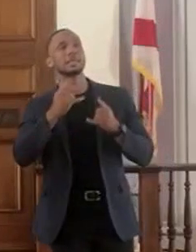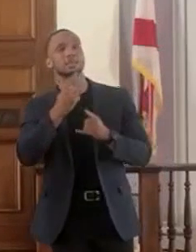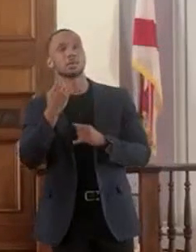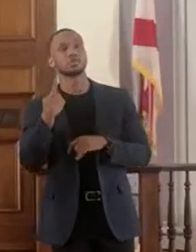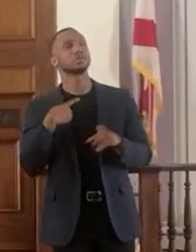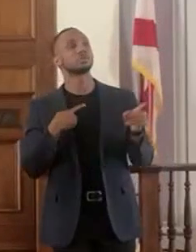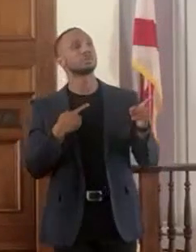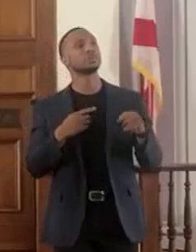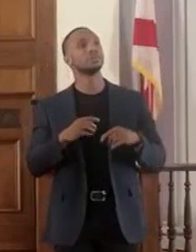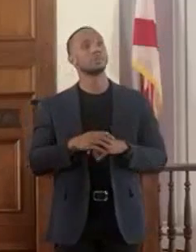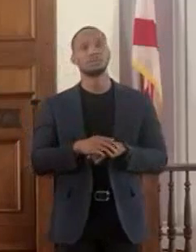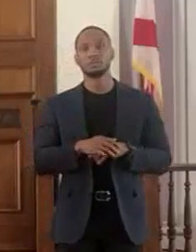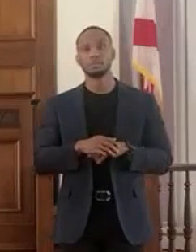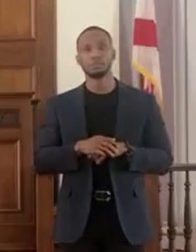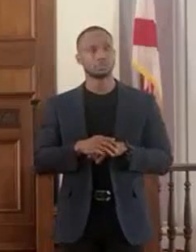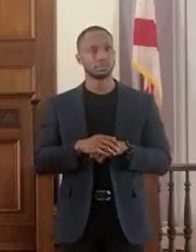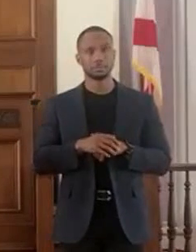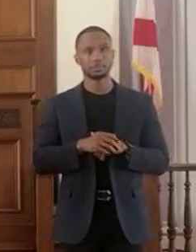Yes, sir.